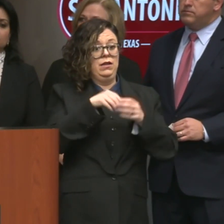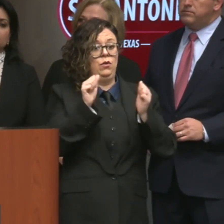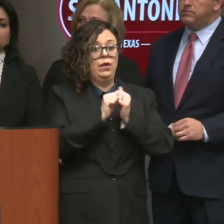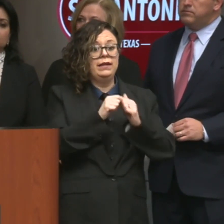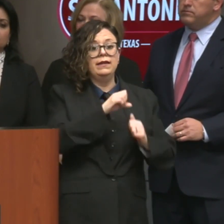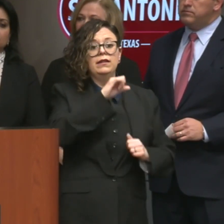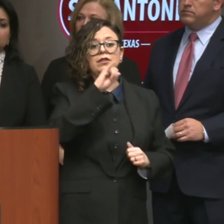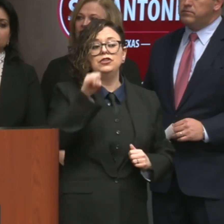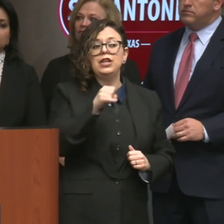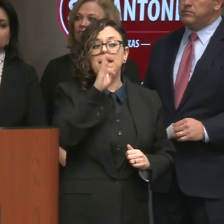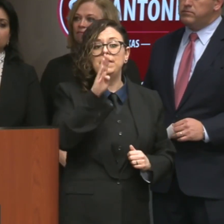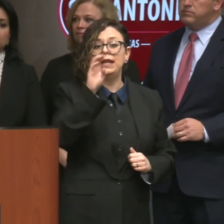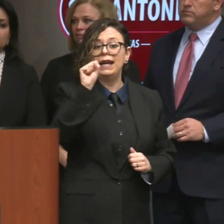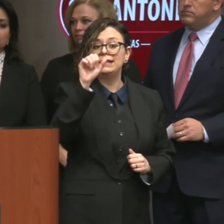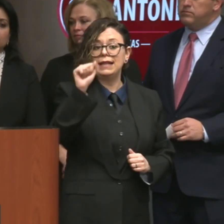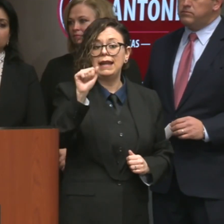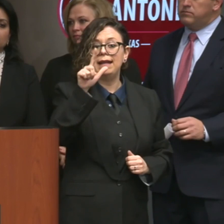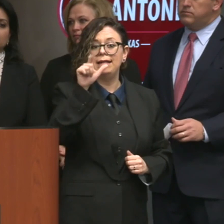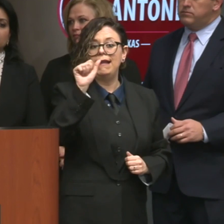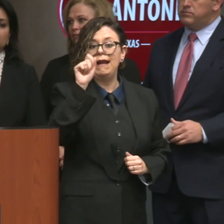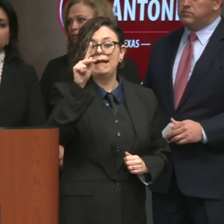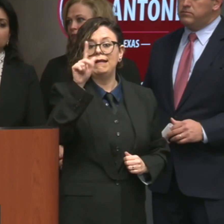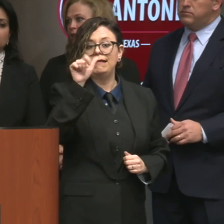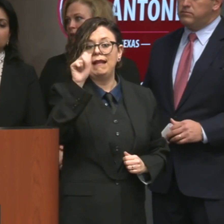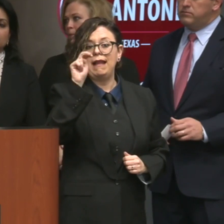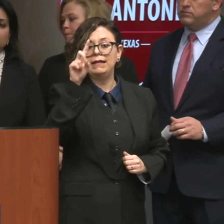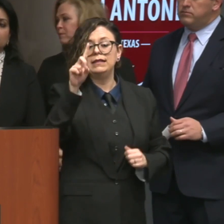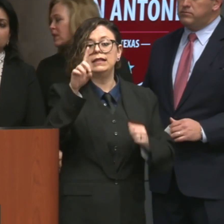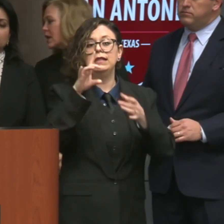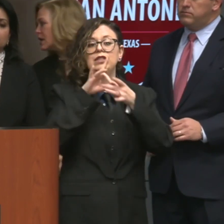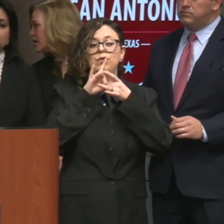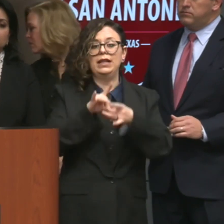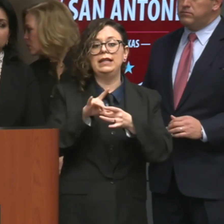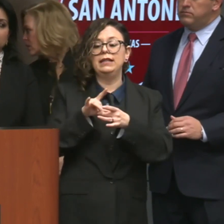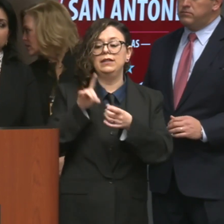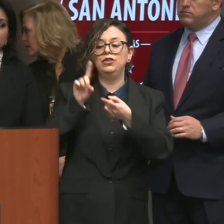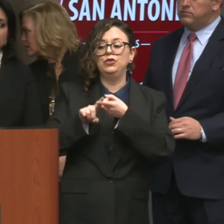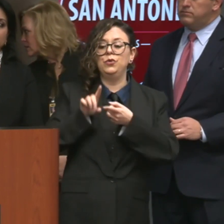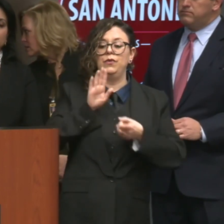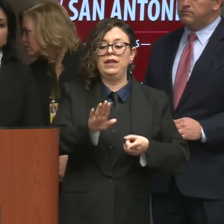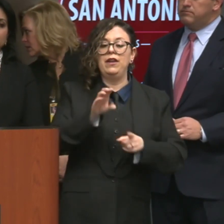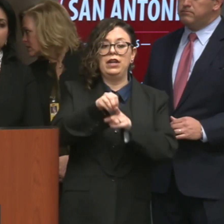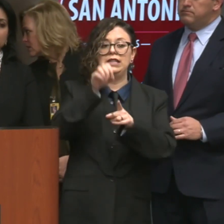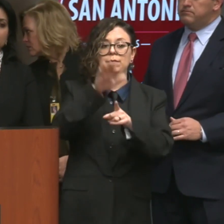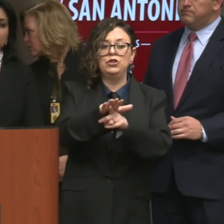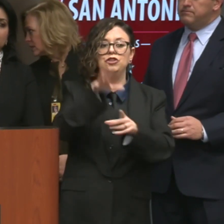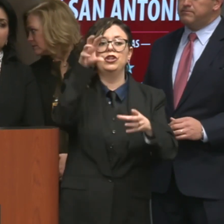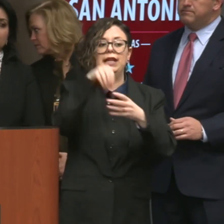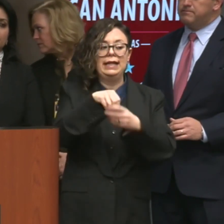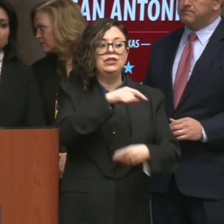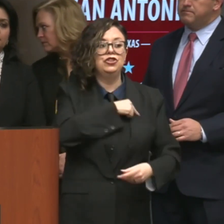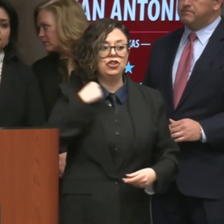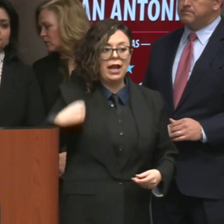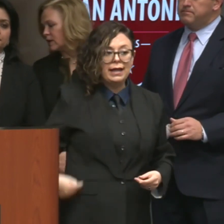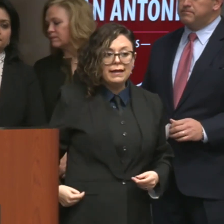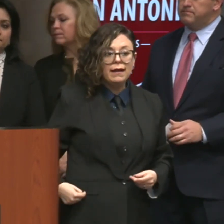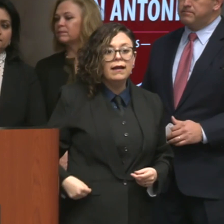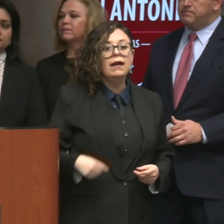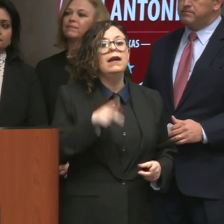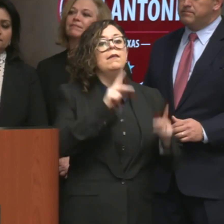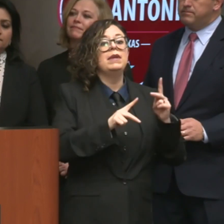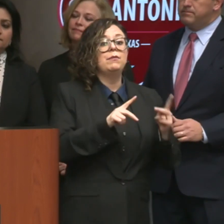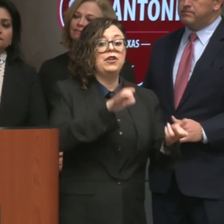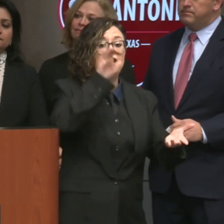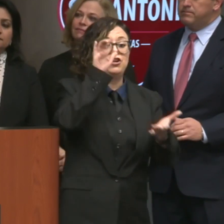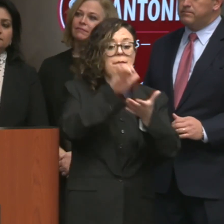JBSA Lackland are based on their exposure back in China. So that is what they are being quarantined for. People who may be married to